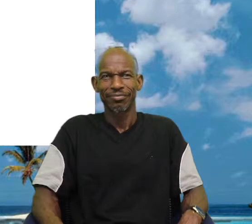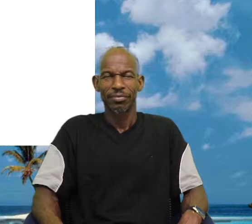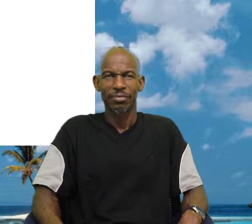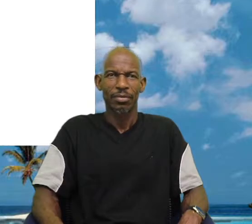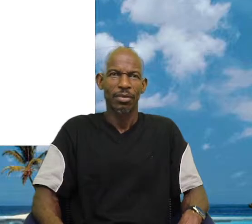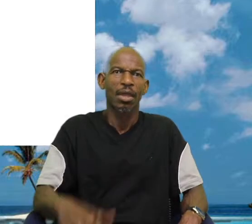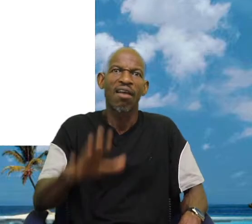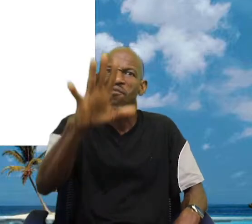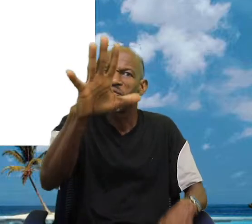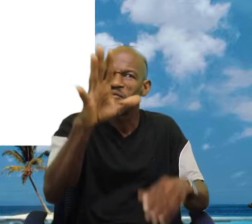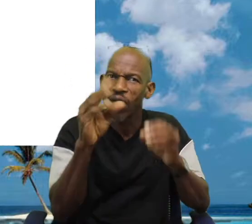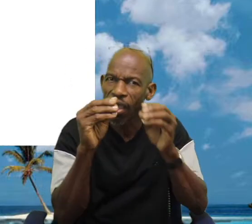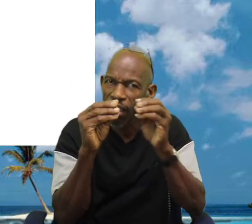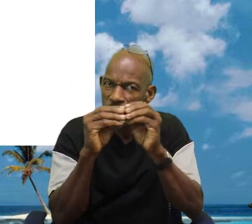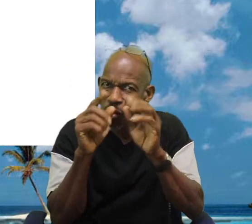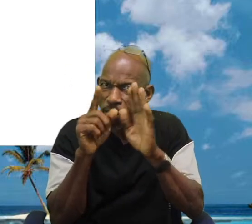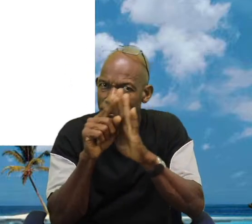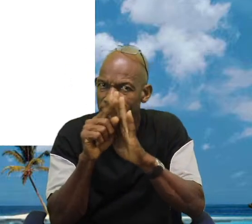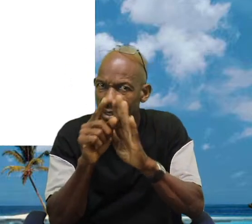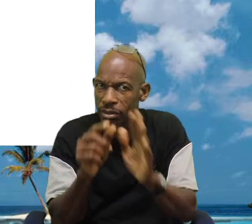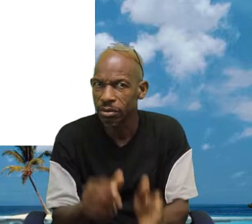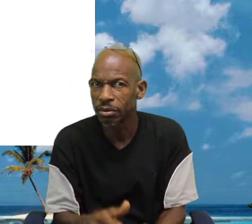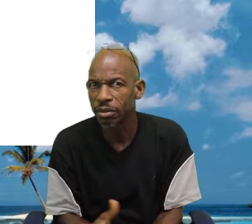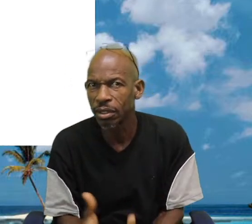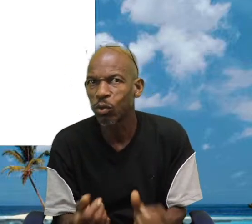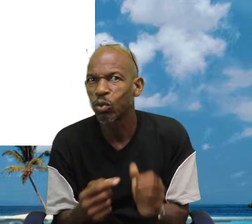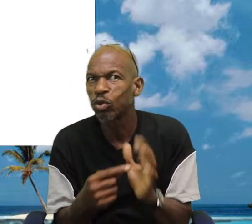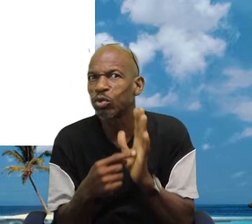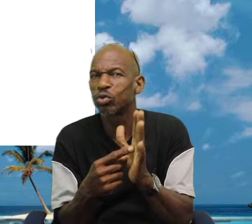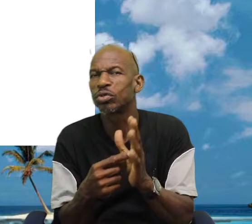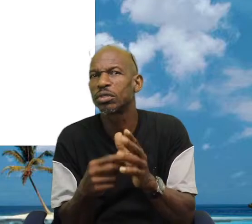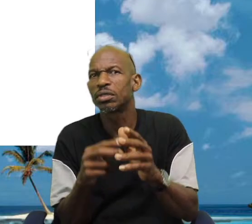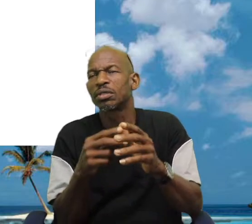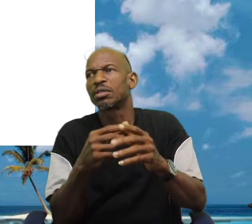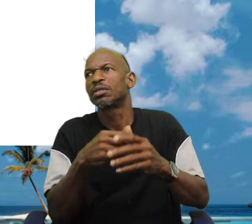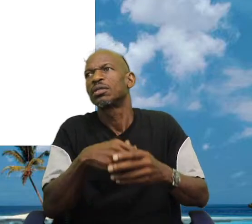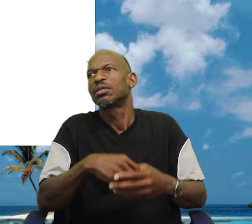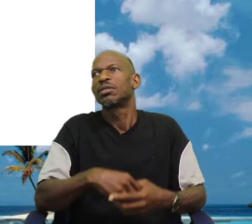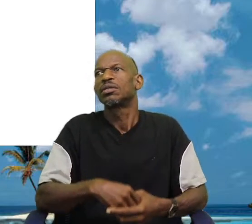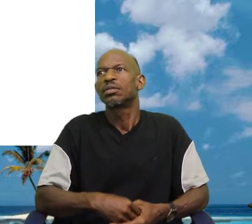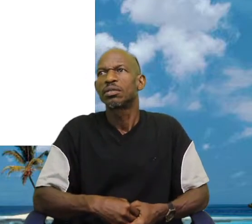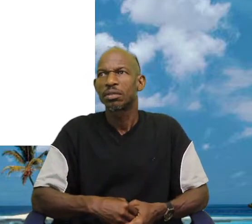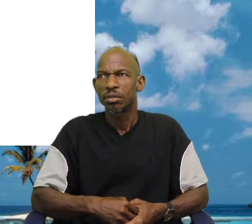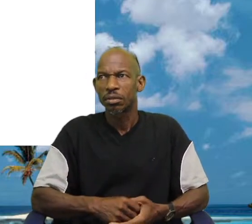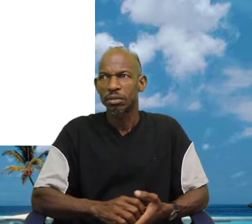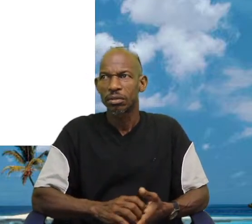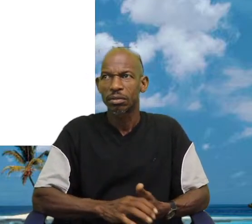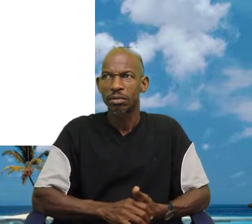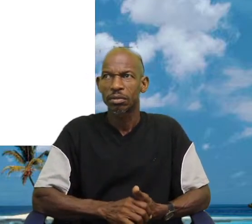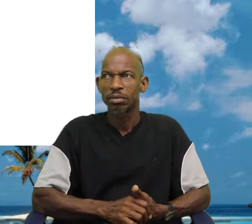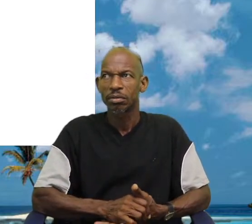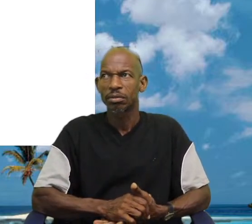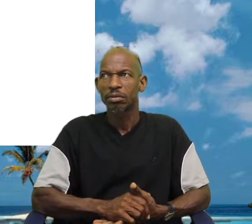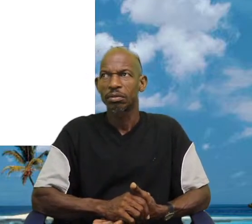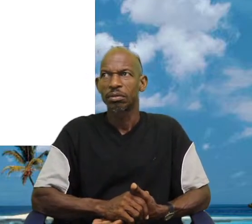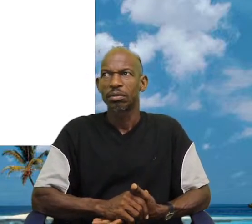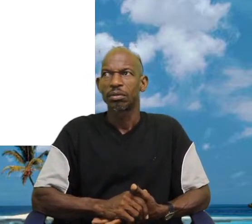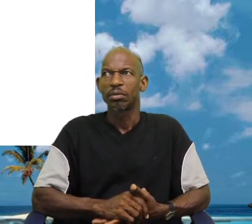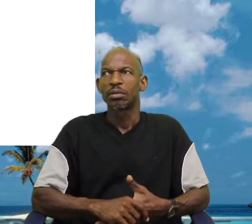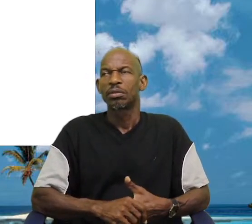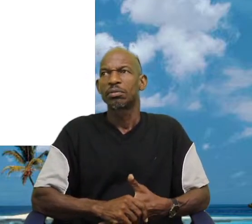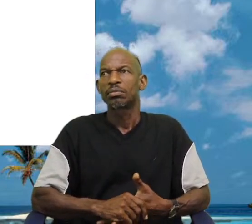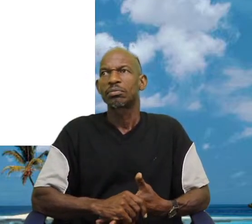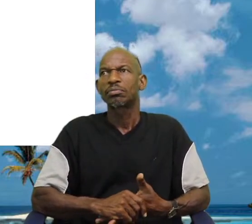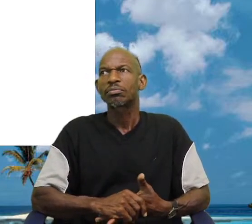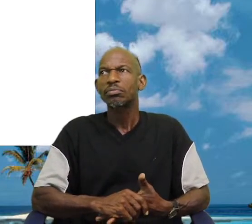I just want to show you the second rule where I told you to do for me. So rule, and I'm